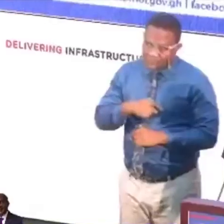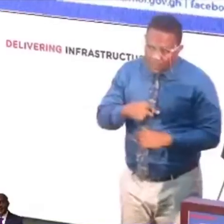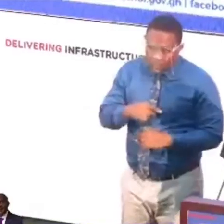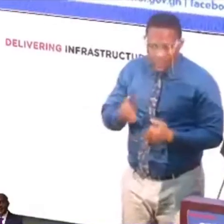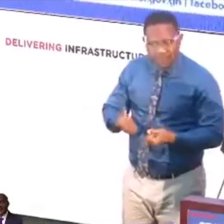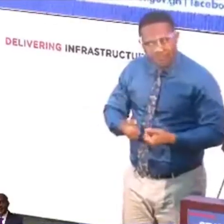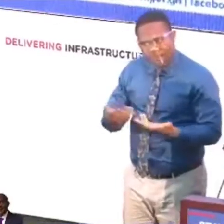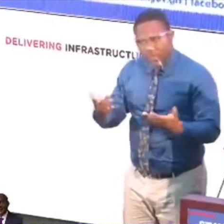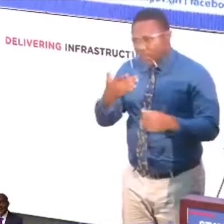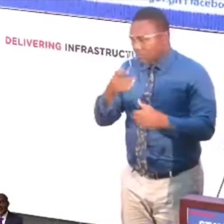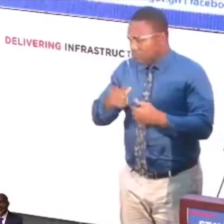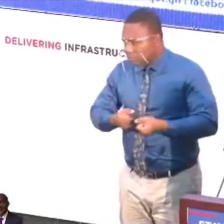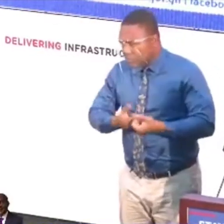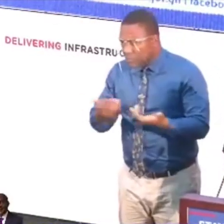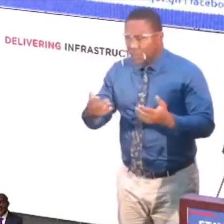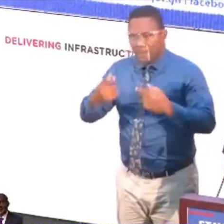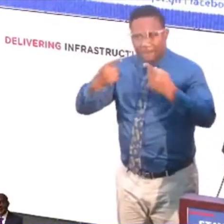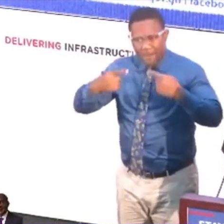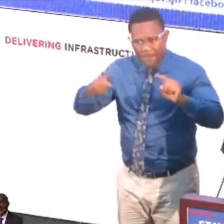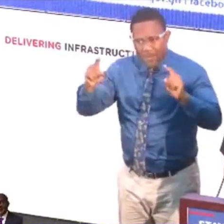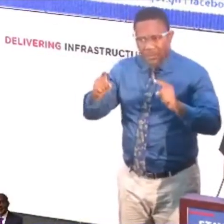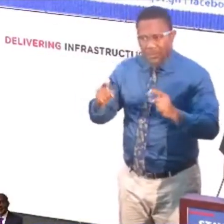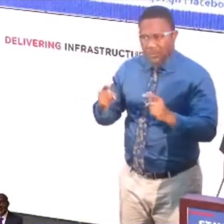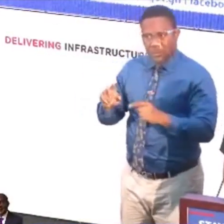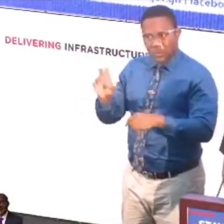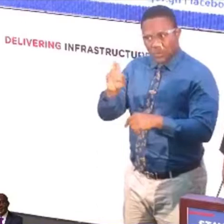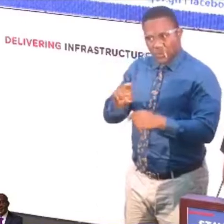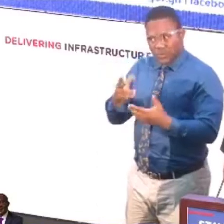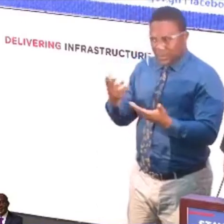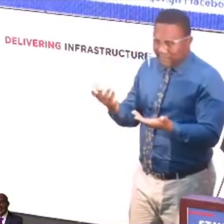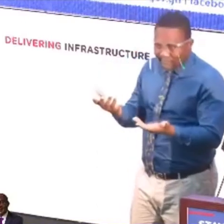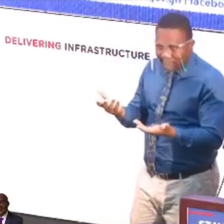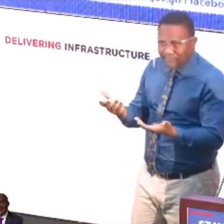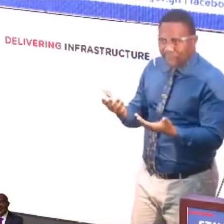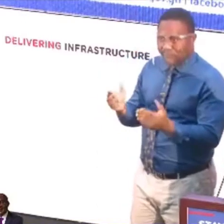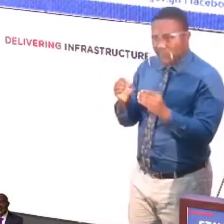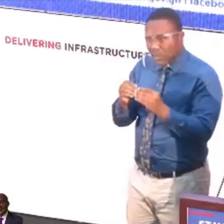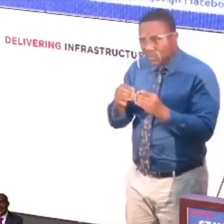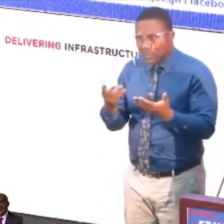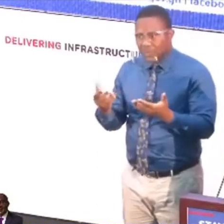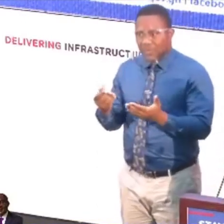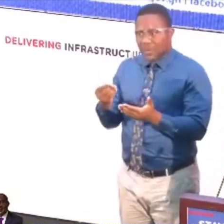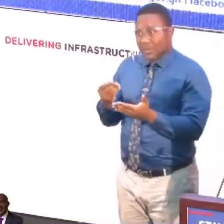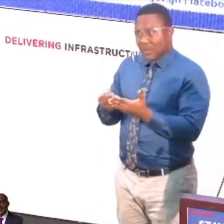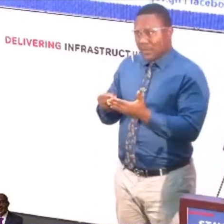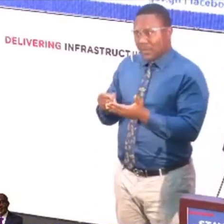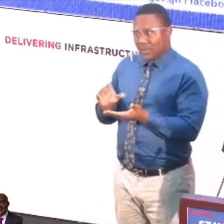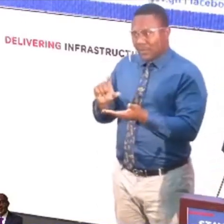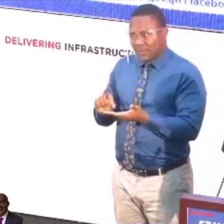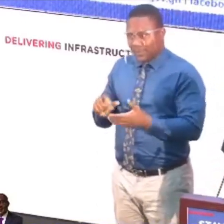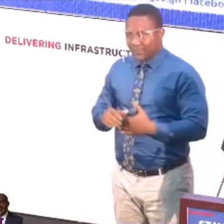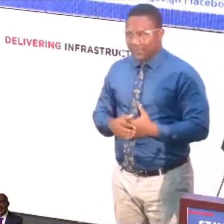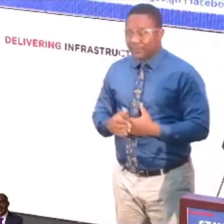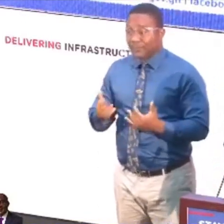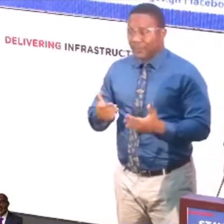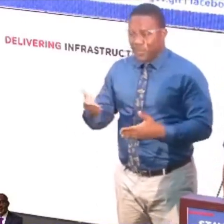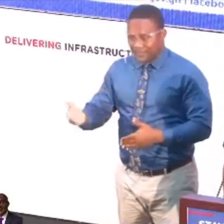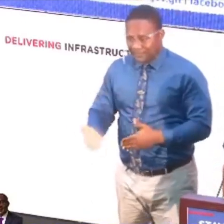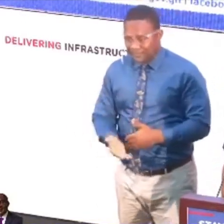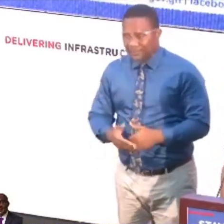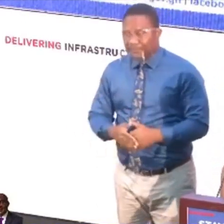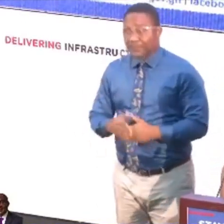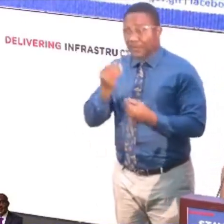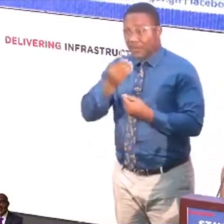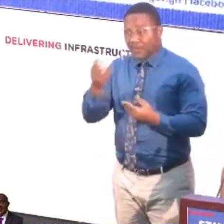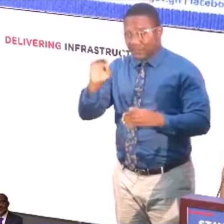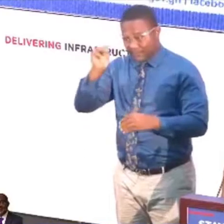delivering more with less. And on that note, I invite the Honorable Minister for